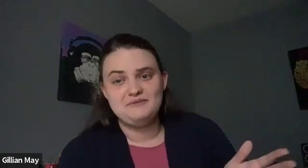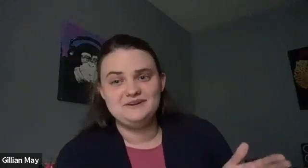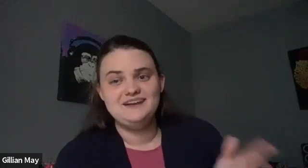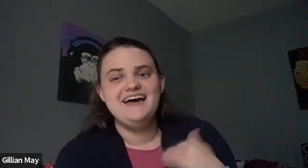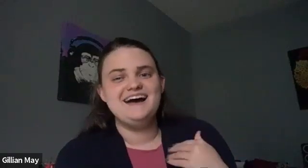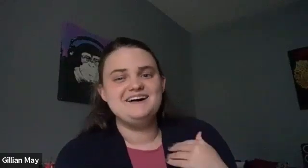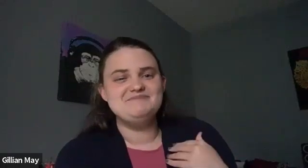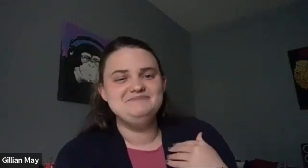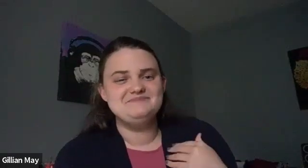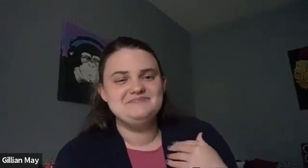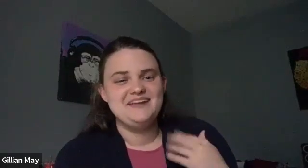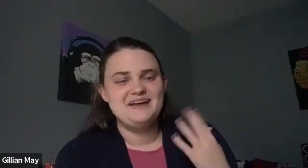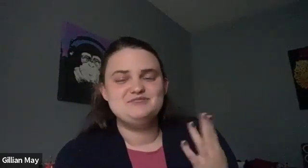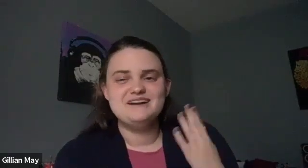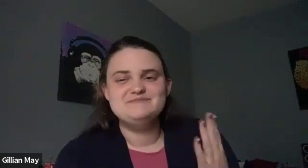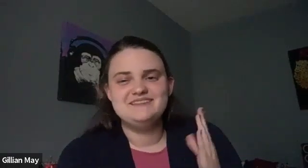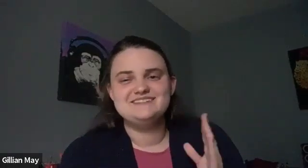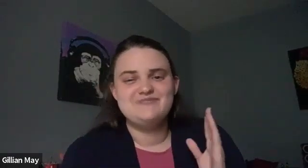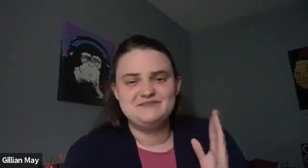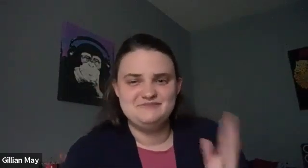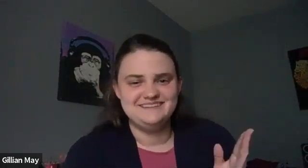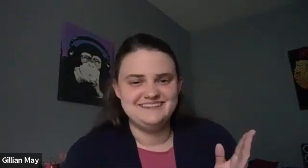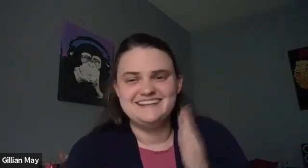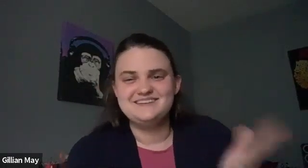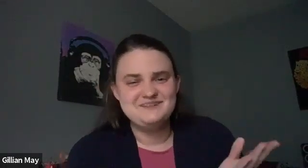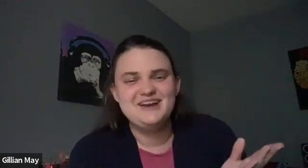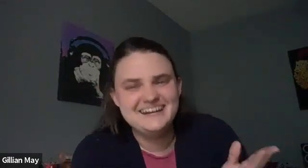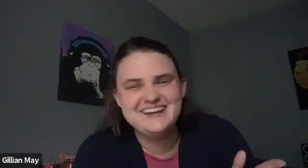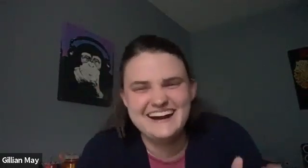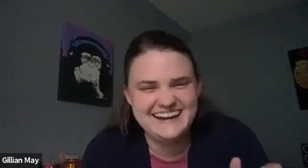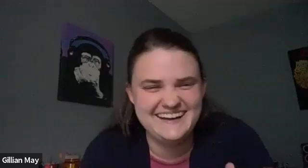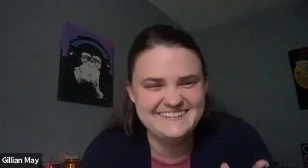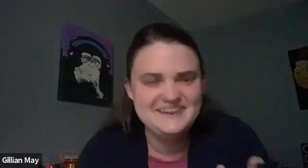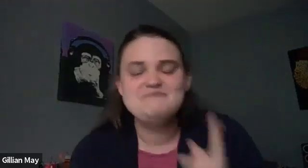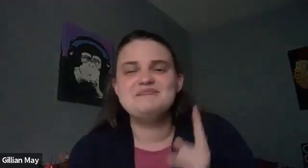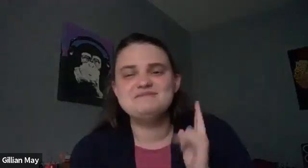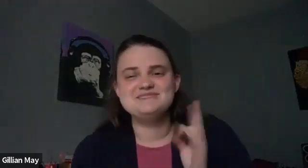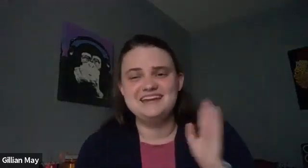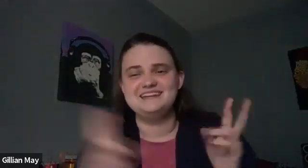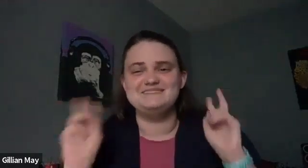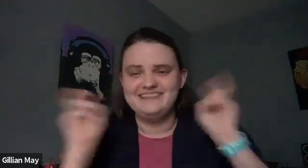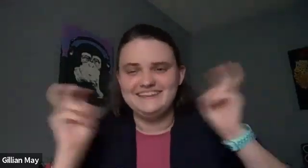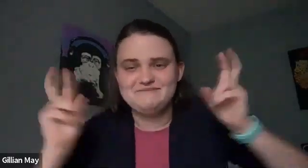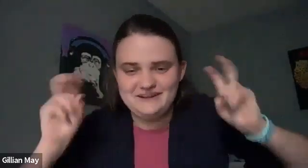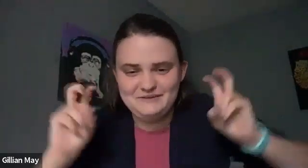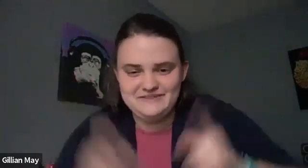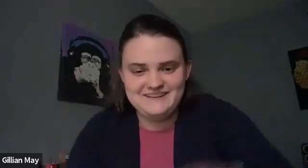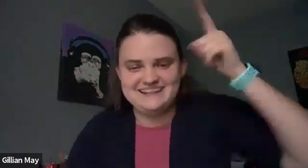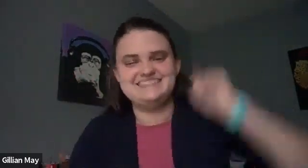word. I'm trying to make this family friendly. That's all I'm trying to do right now. But maybe Miss Katie can like put in, there it is. There it